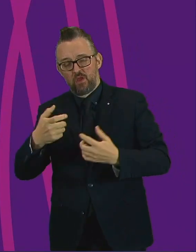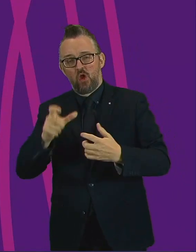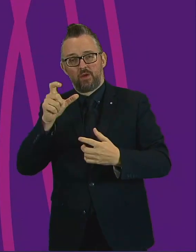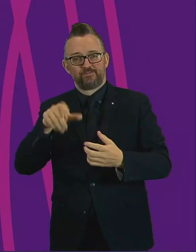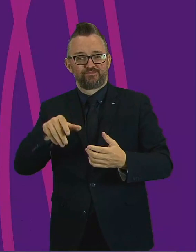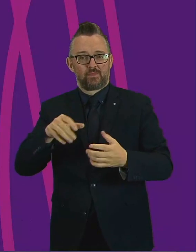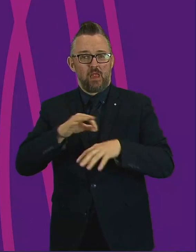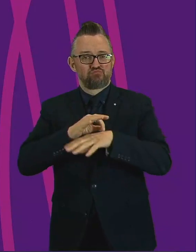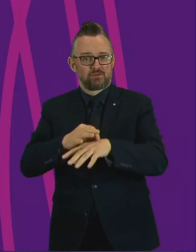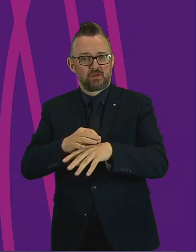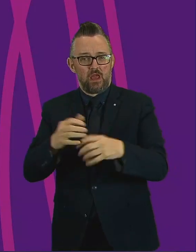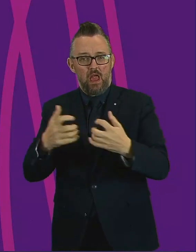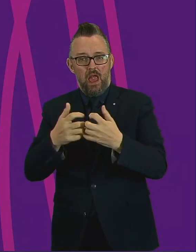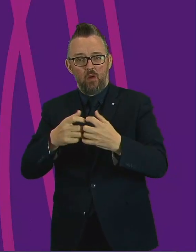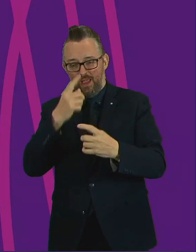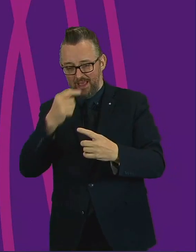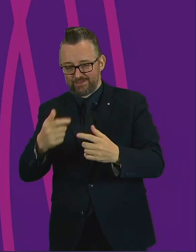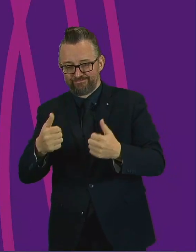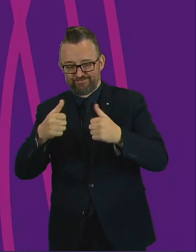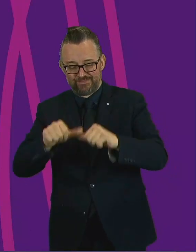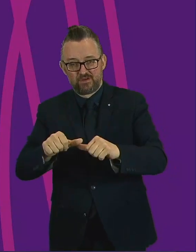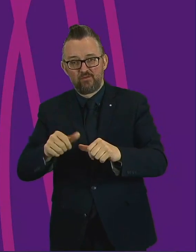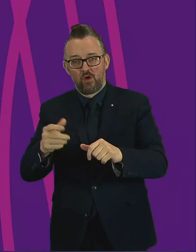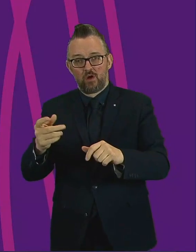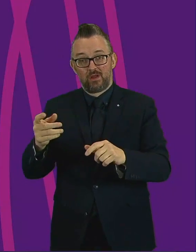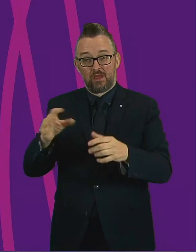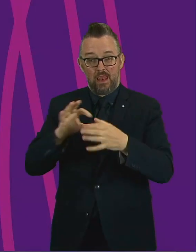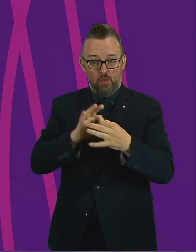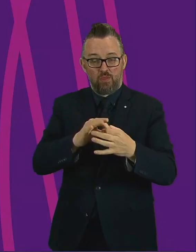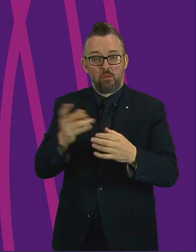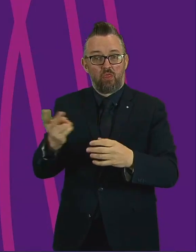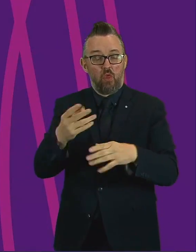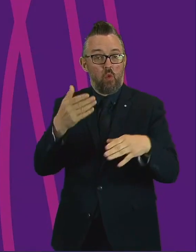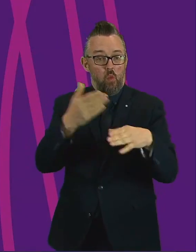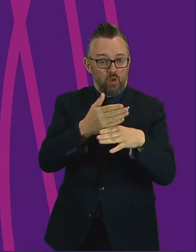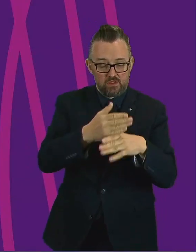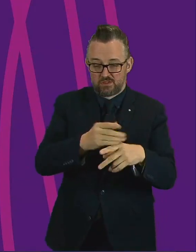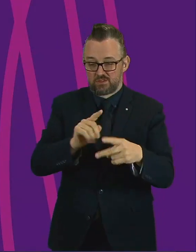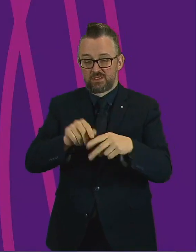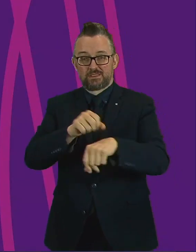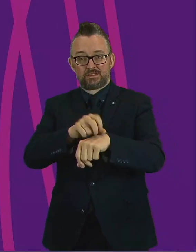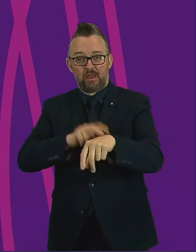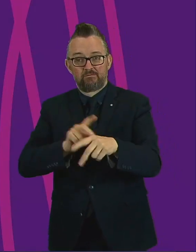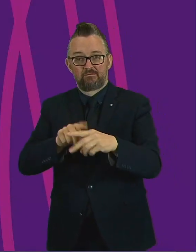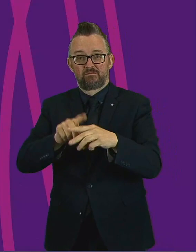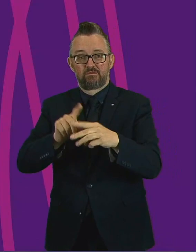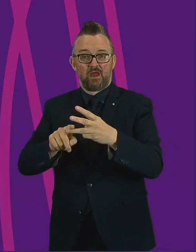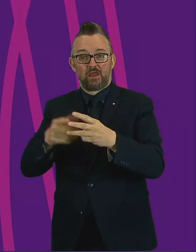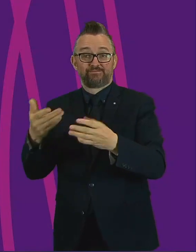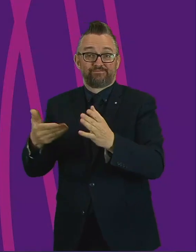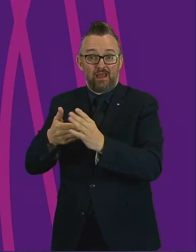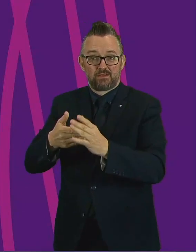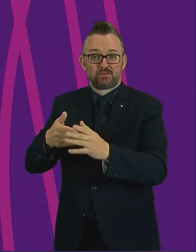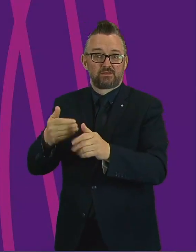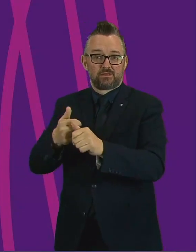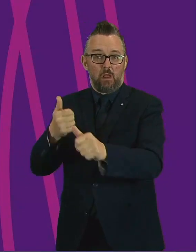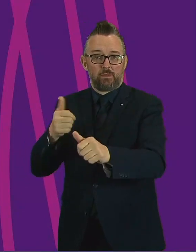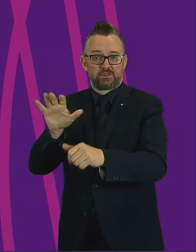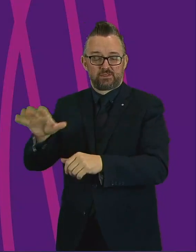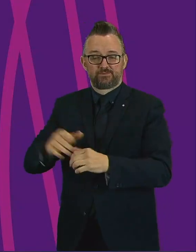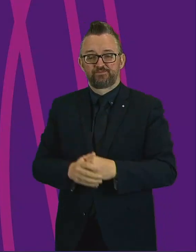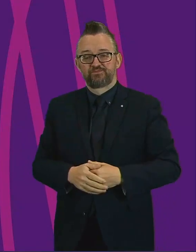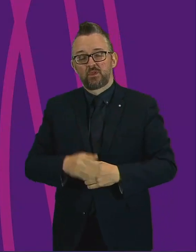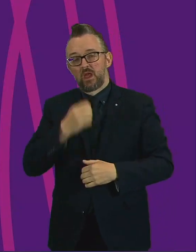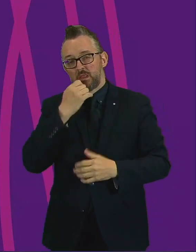to the emerging need of both employers and workers as well, and young workers in particular. Question number